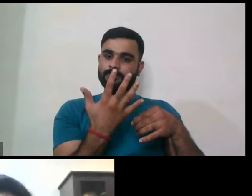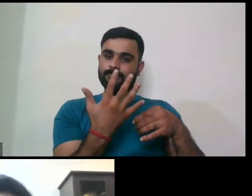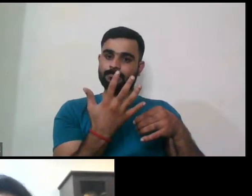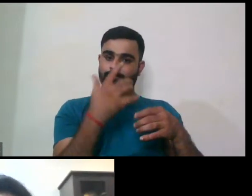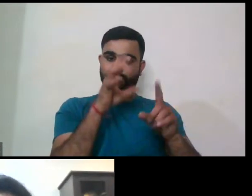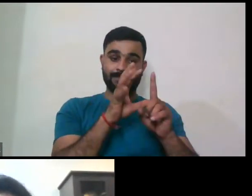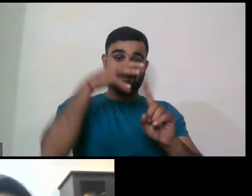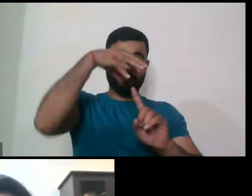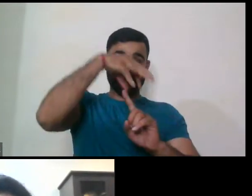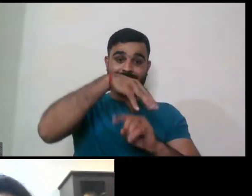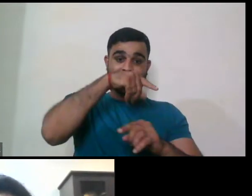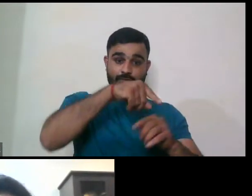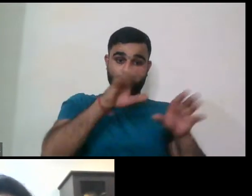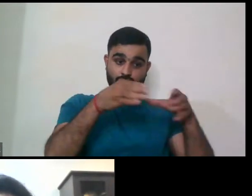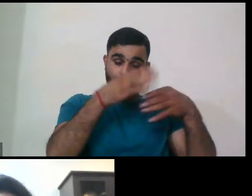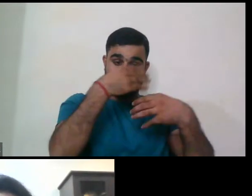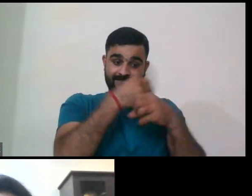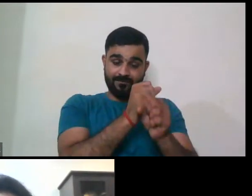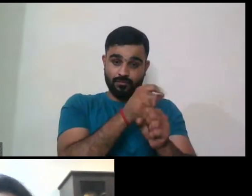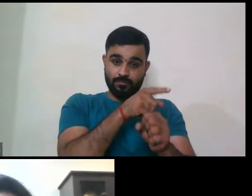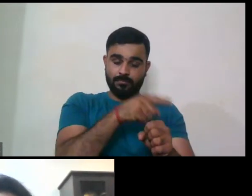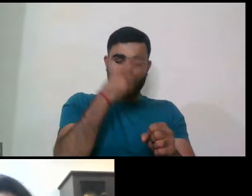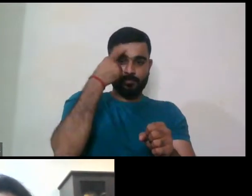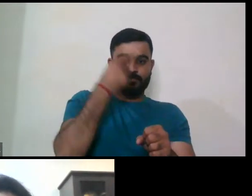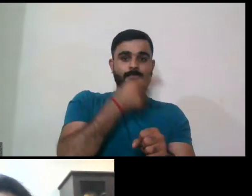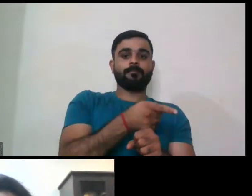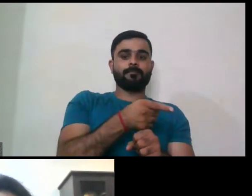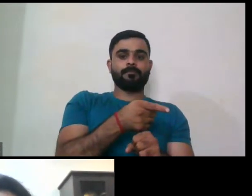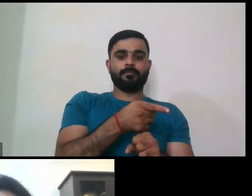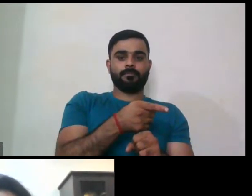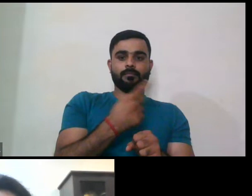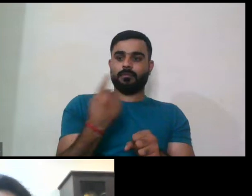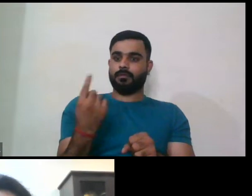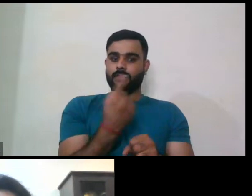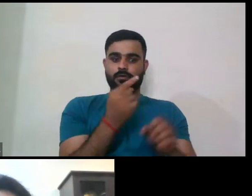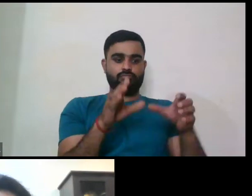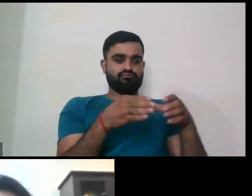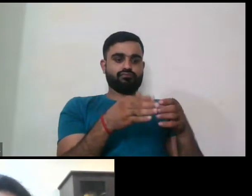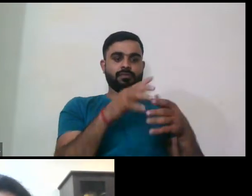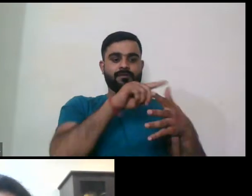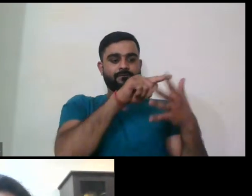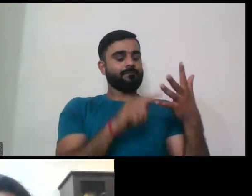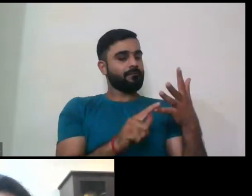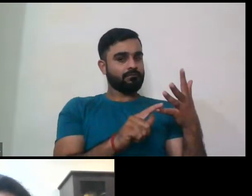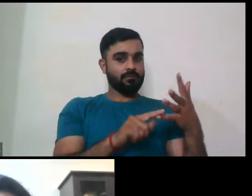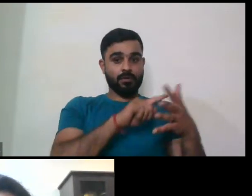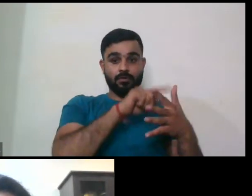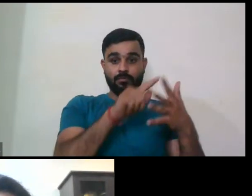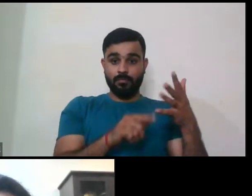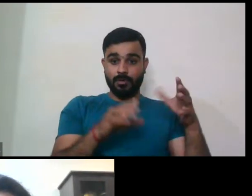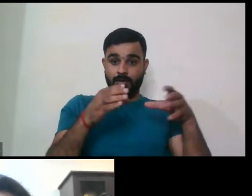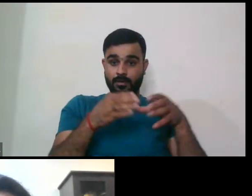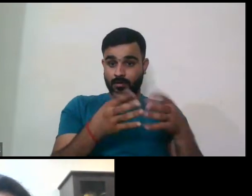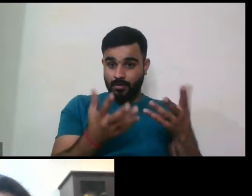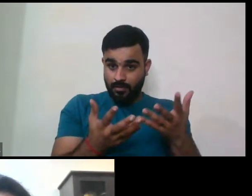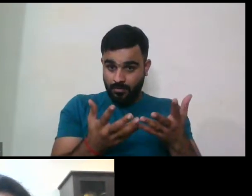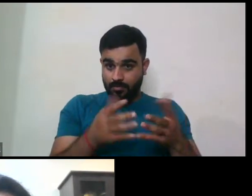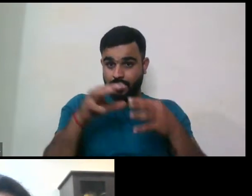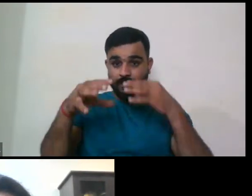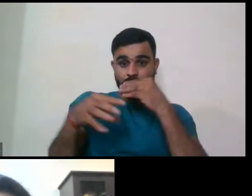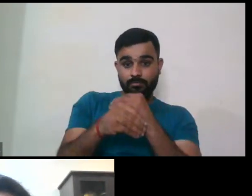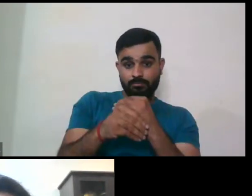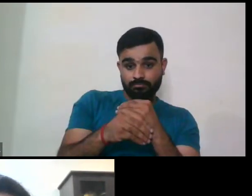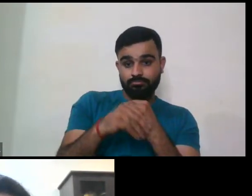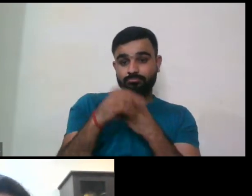would make sense is you don't have a single bench of 5 judges. You may have a 5-judge bench, you might have in addition a